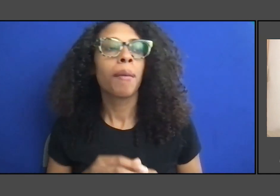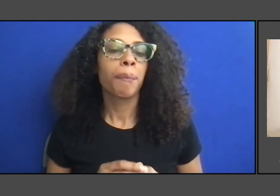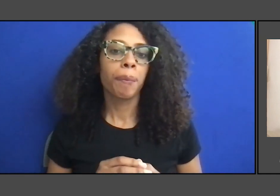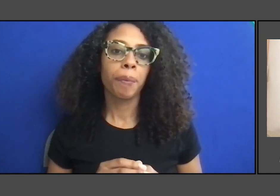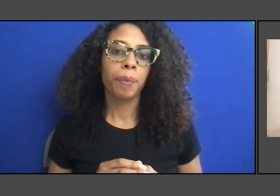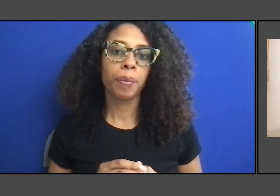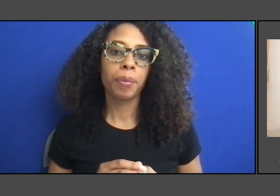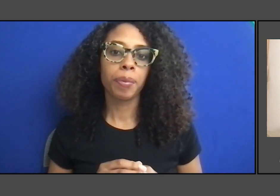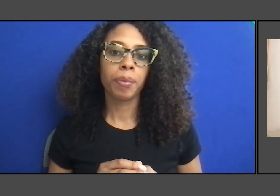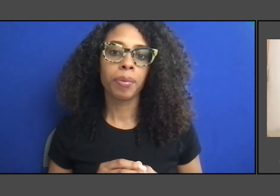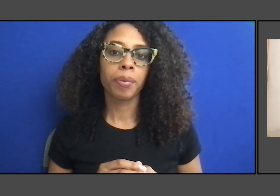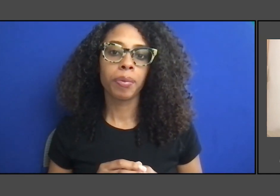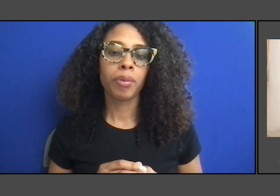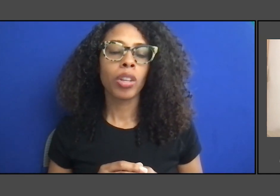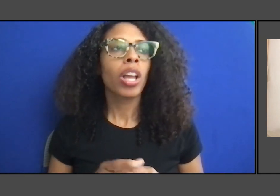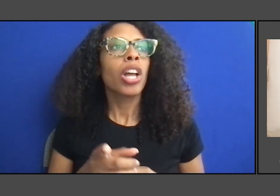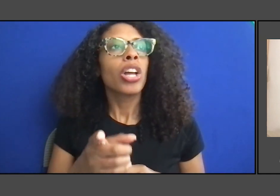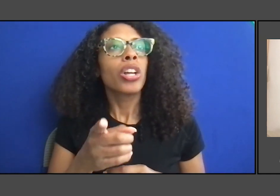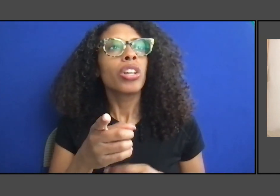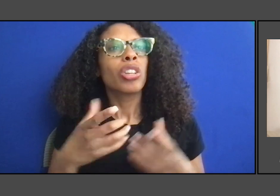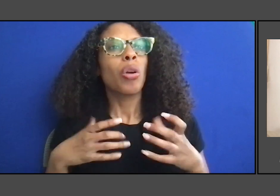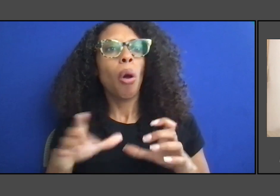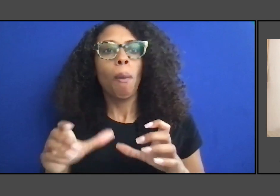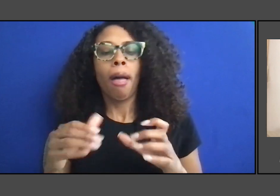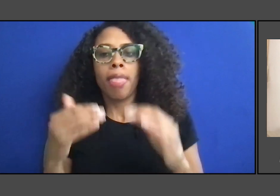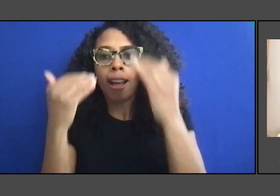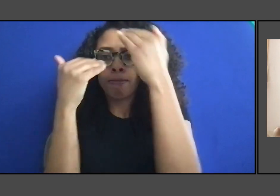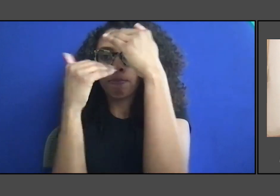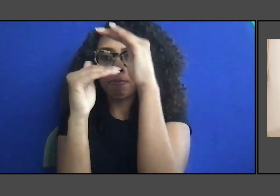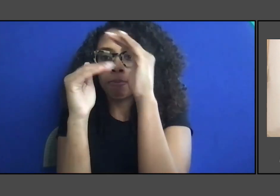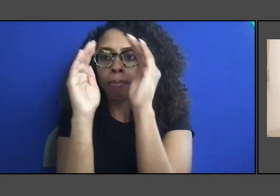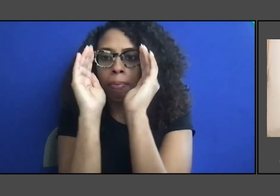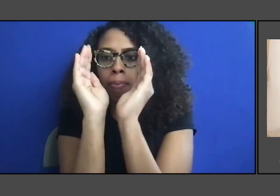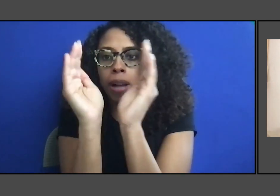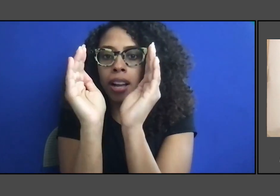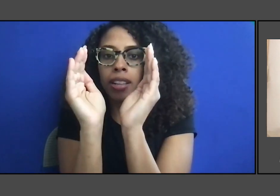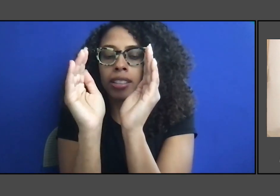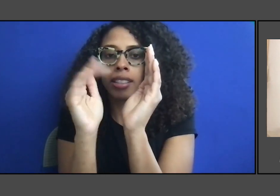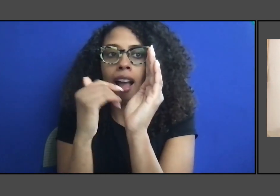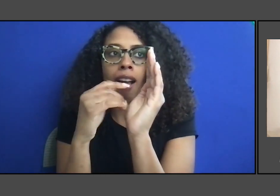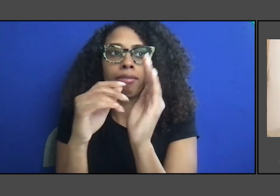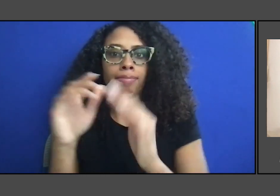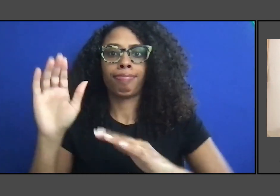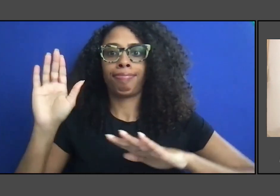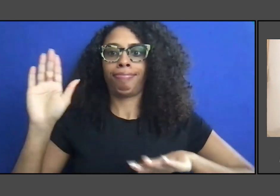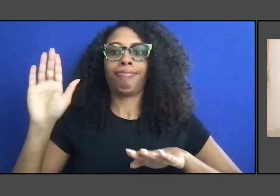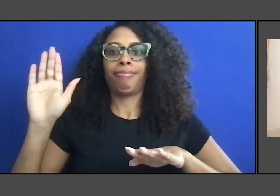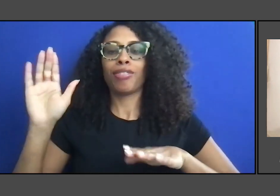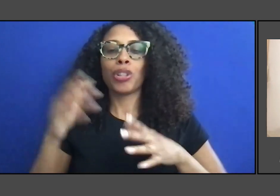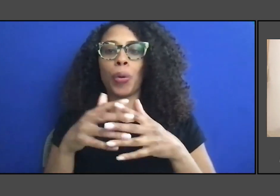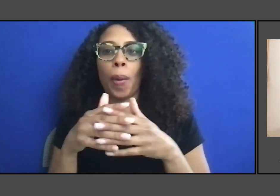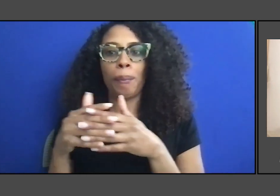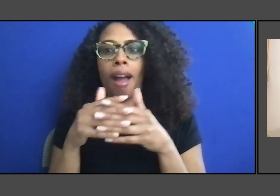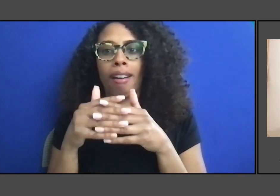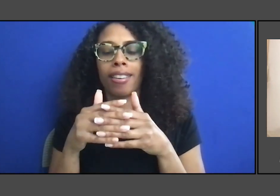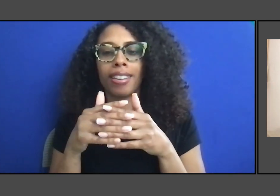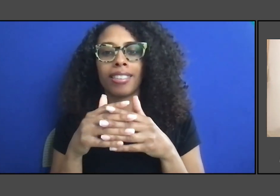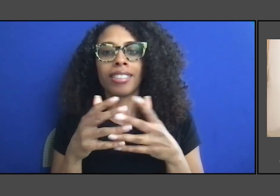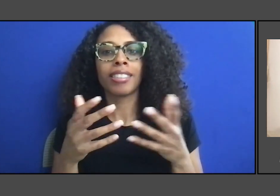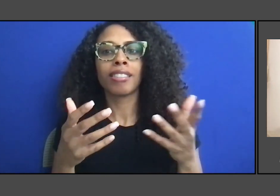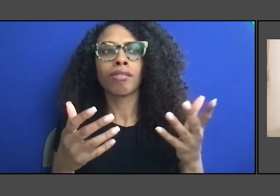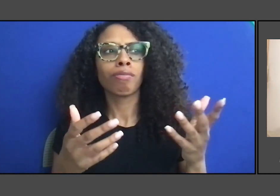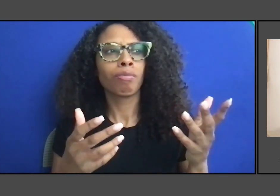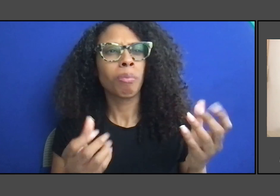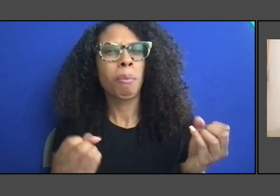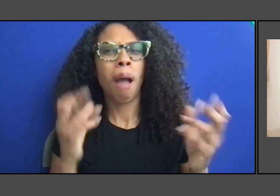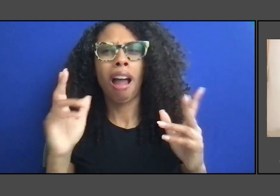narrow sense of patriotism, right? That Mm, world came to America and peoples of African descent came and brought